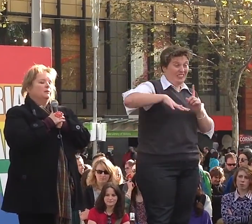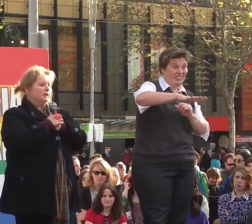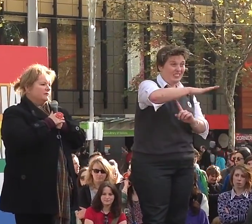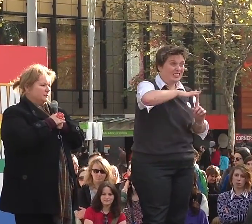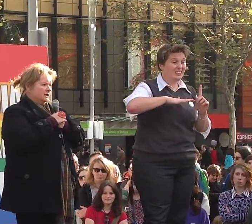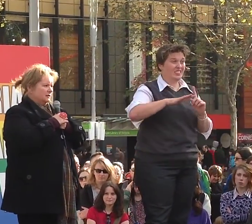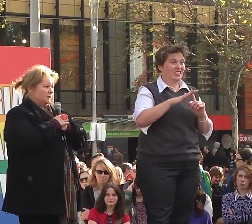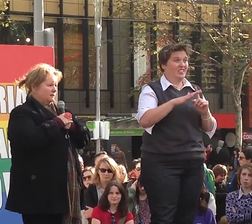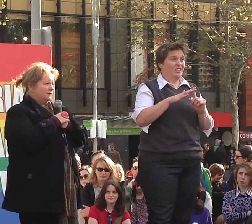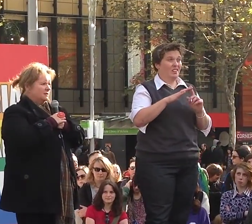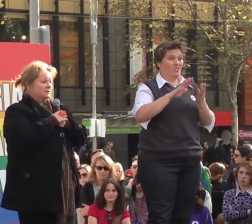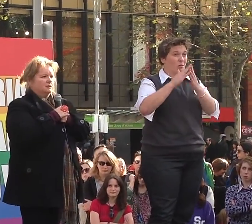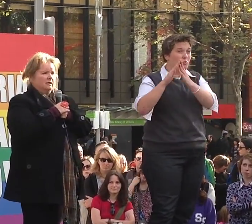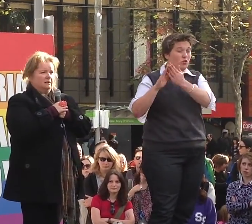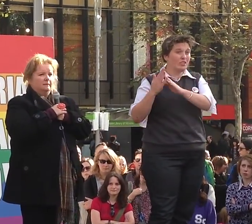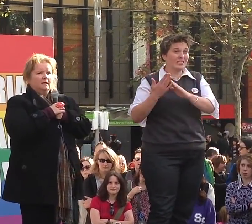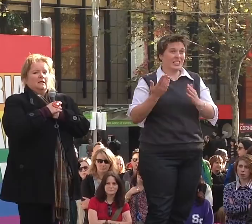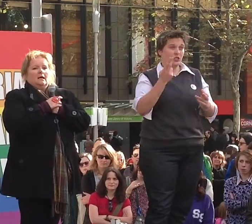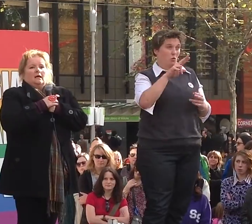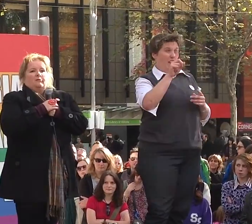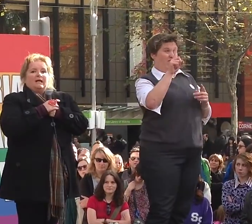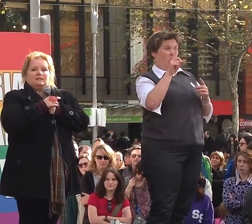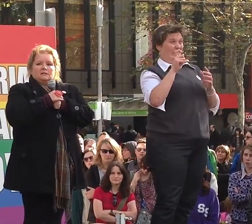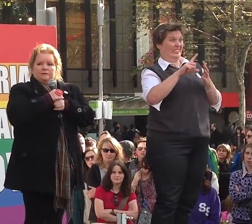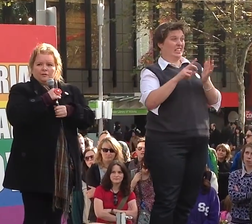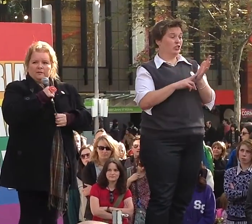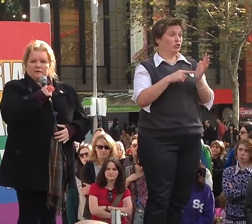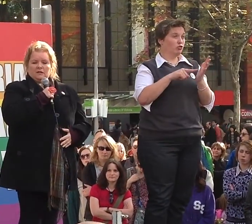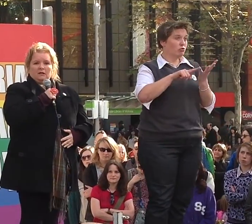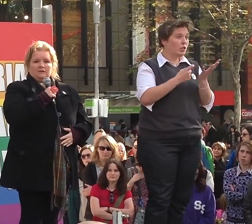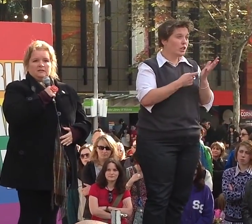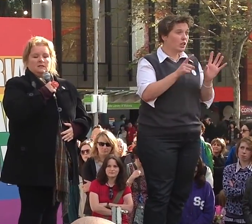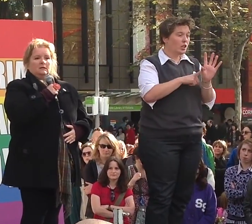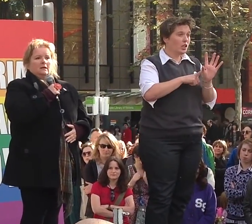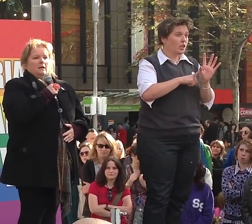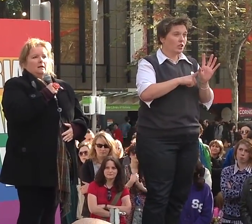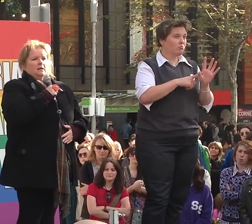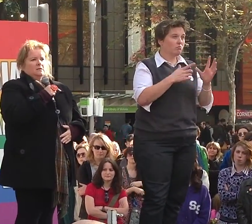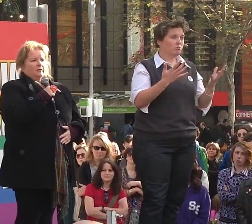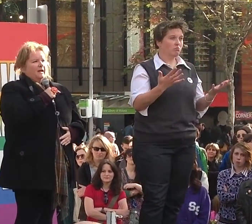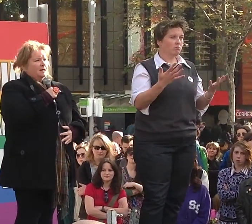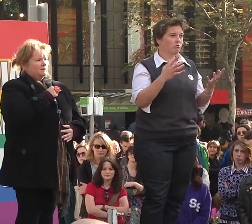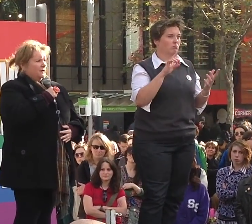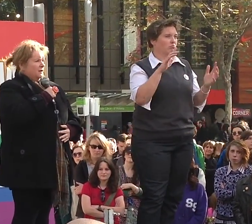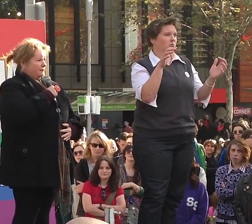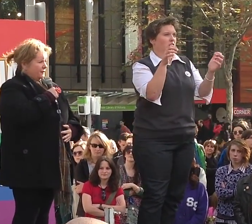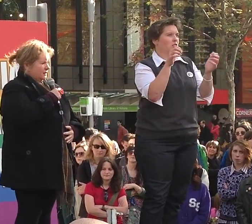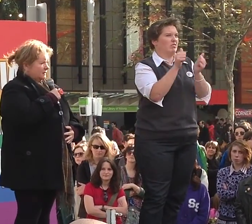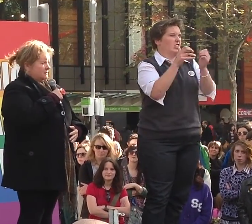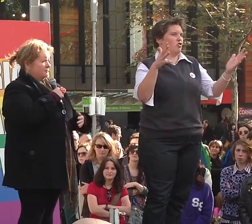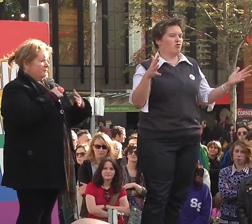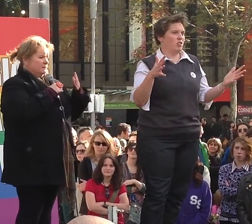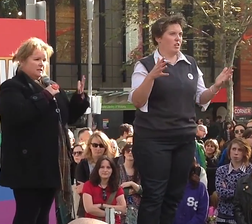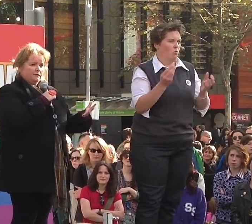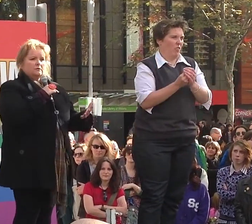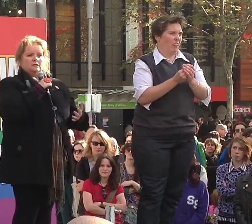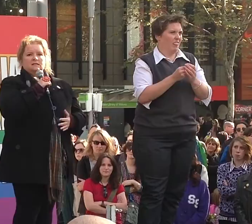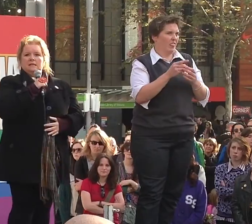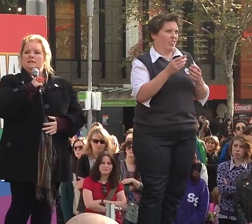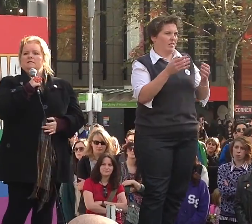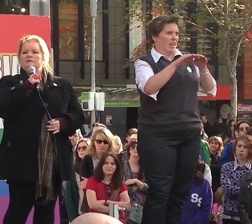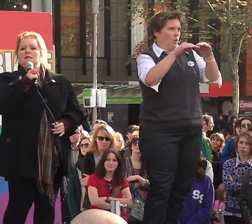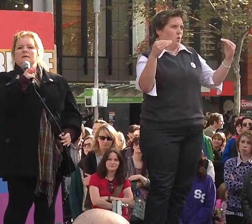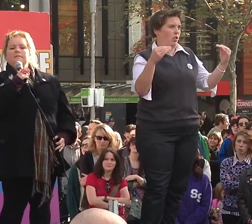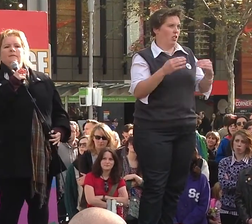still, unbelievably, in the 21st century, practices a form of intolerance that is not perhaps very overt, that's difficult